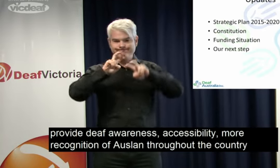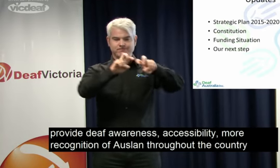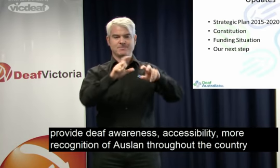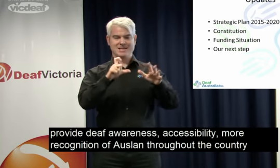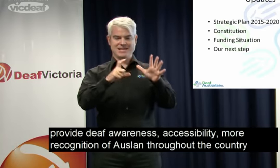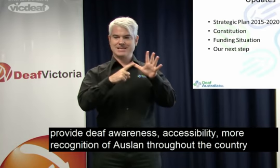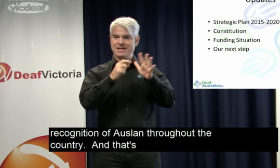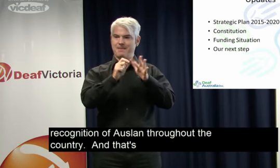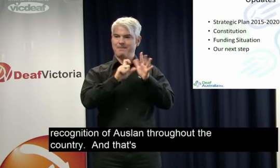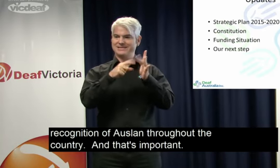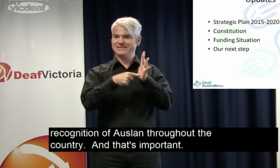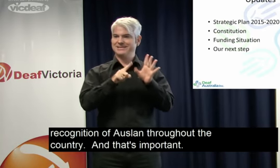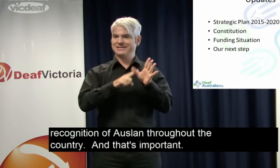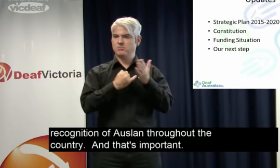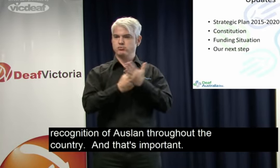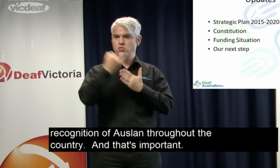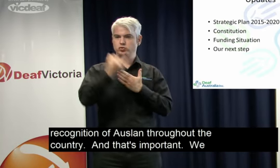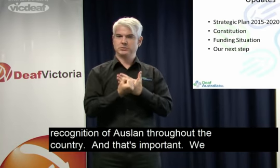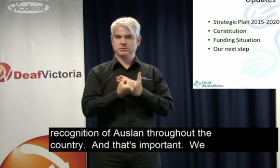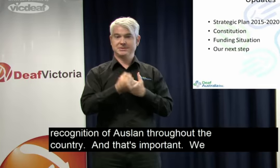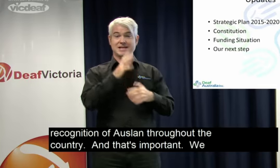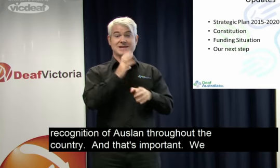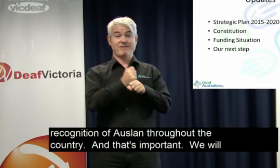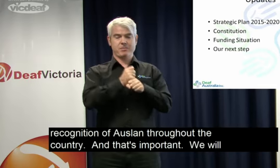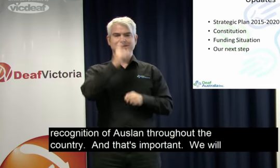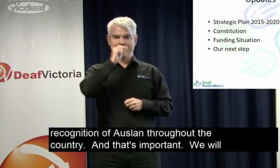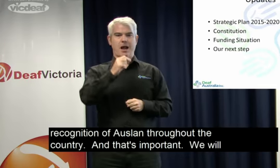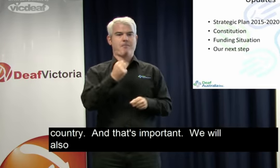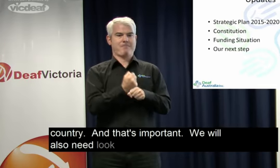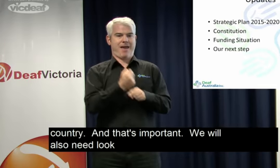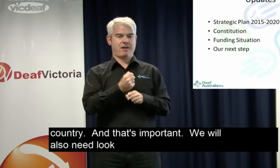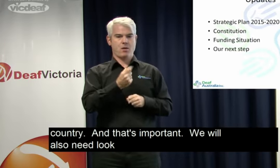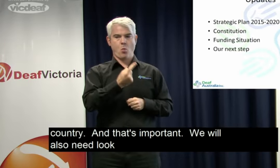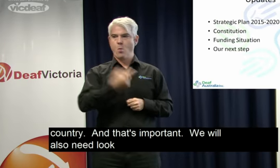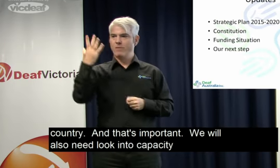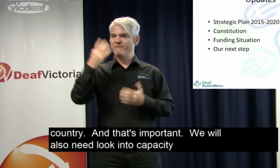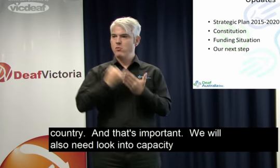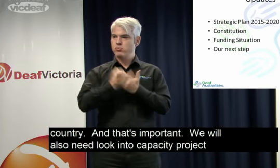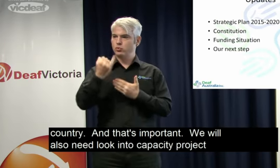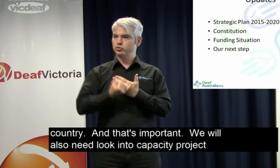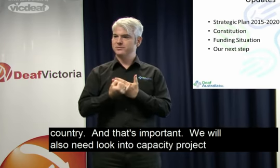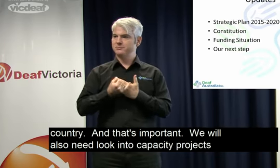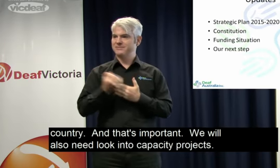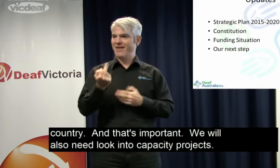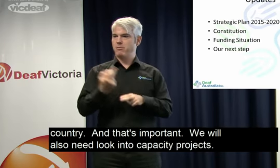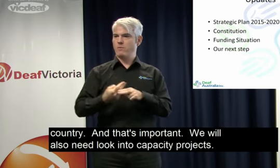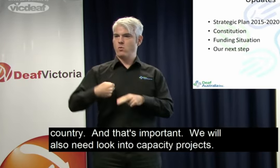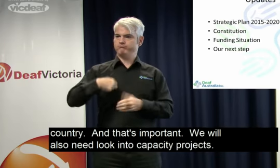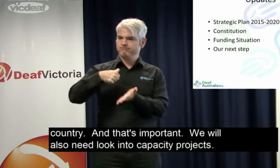We'll also need to look into capacity projects. So government do provide